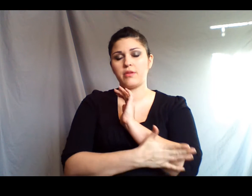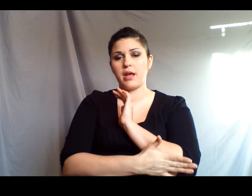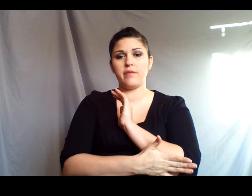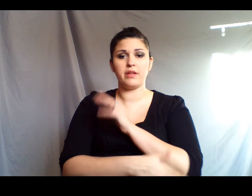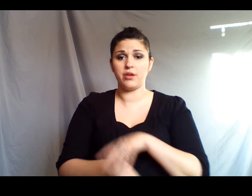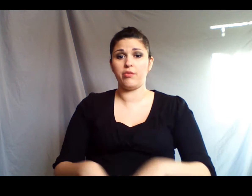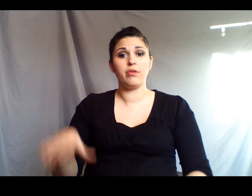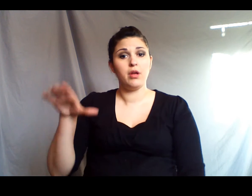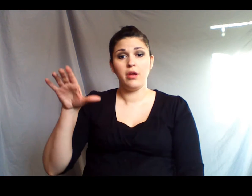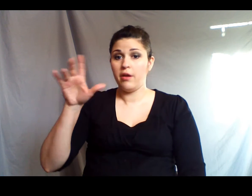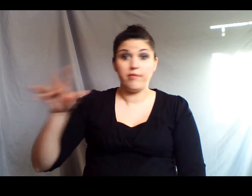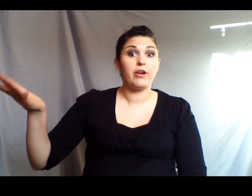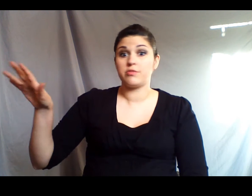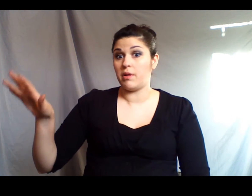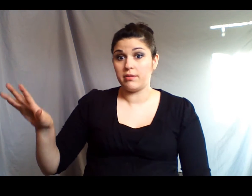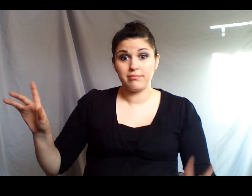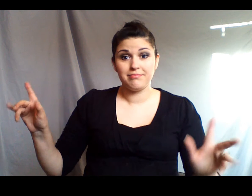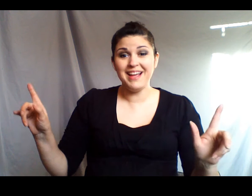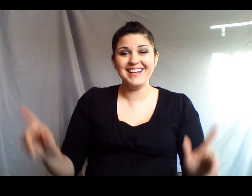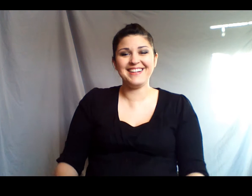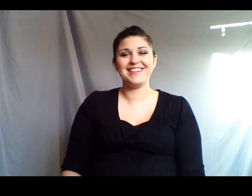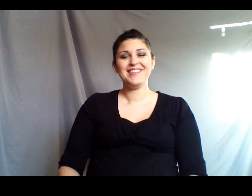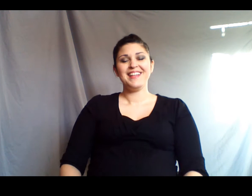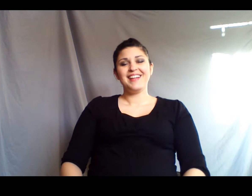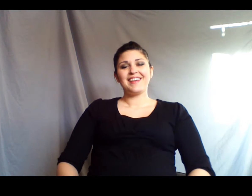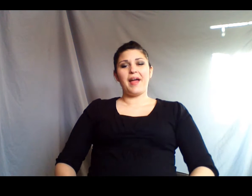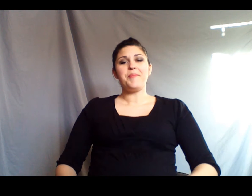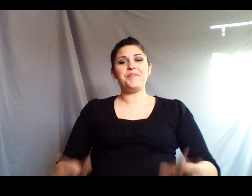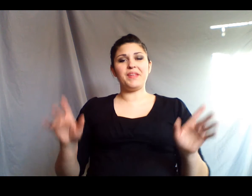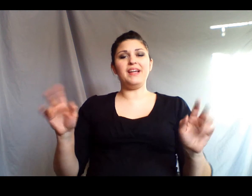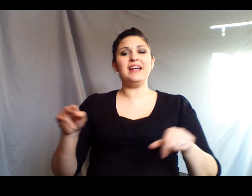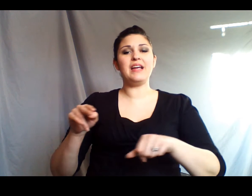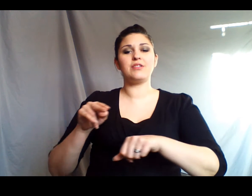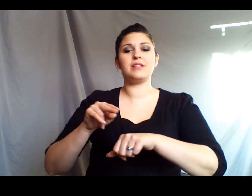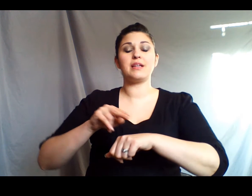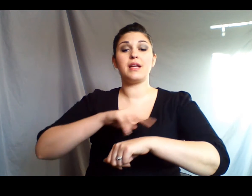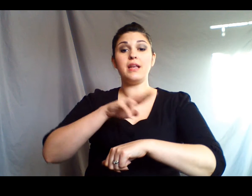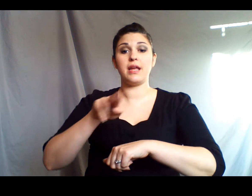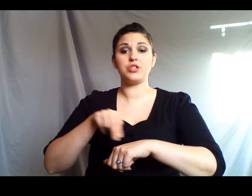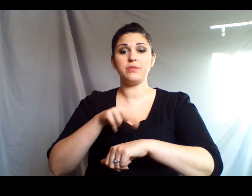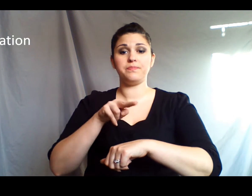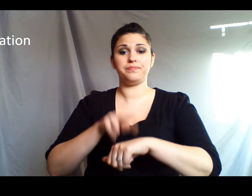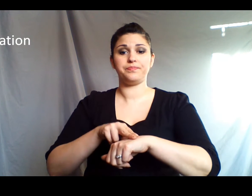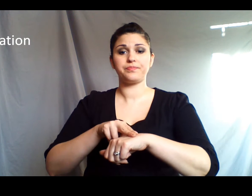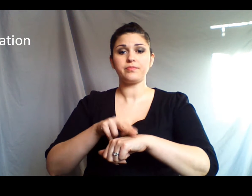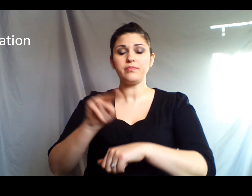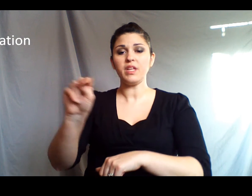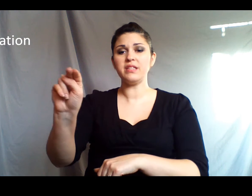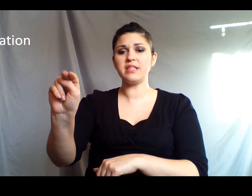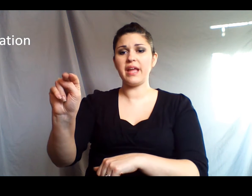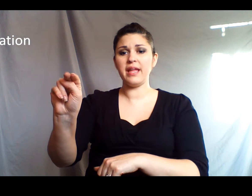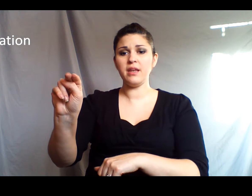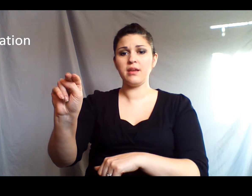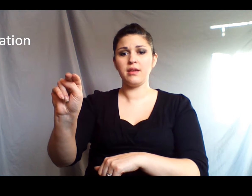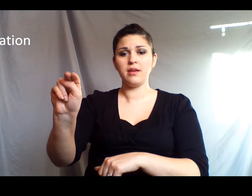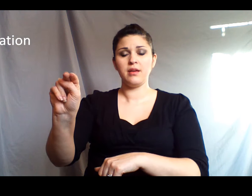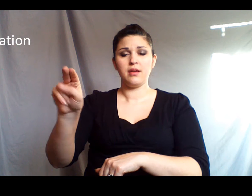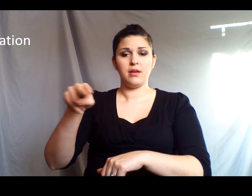And if they don't, fingerspell it. Okay, here's the next sign, nation. It's the N.